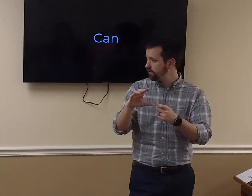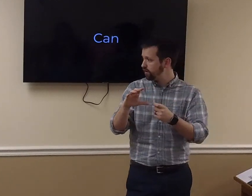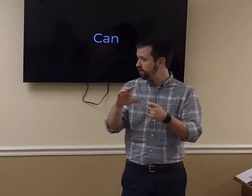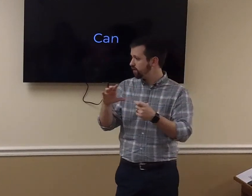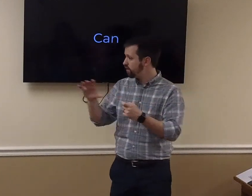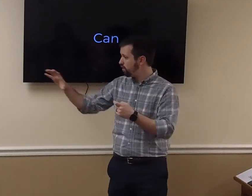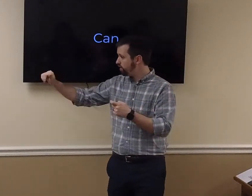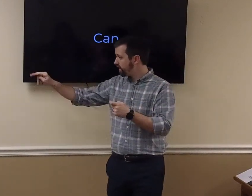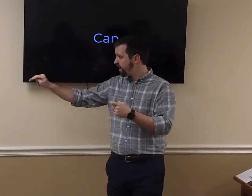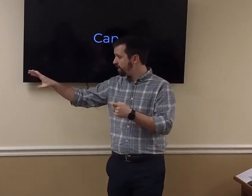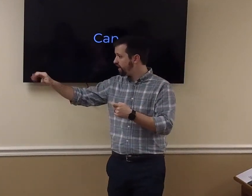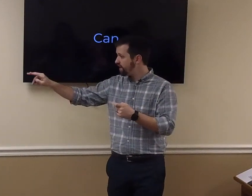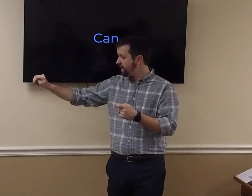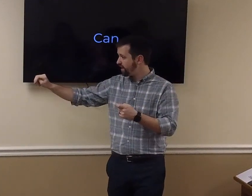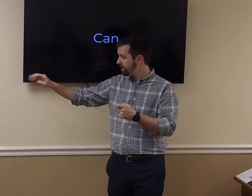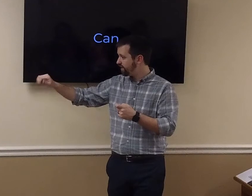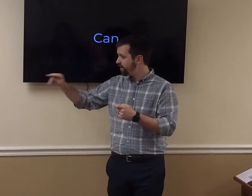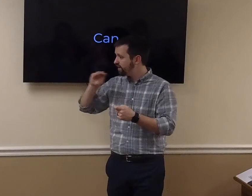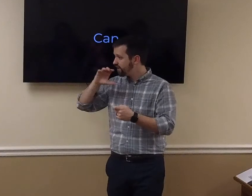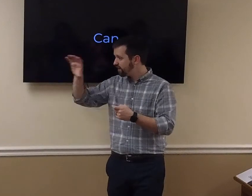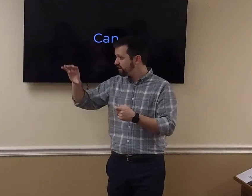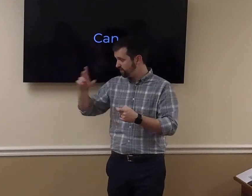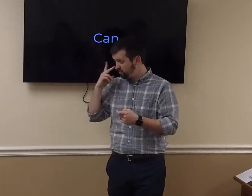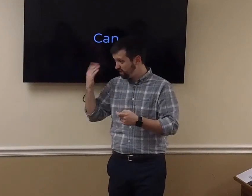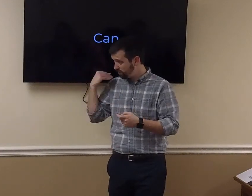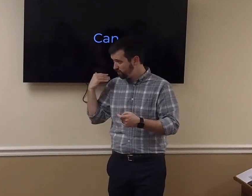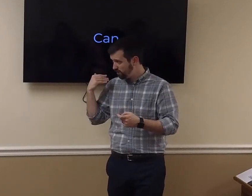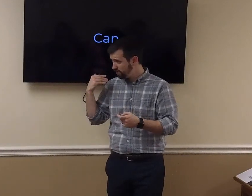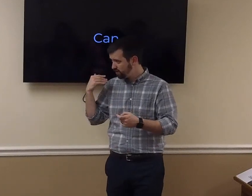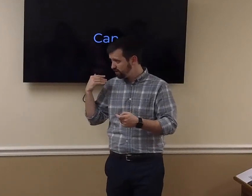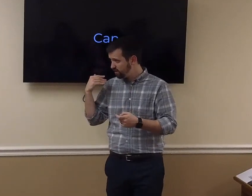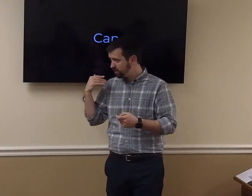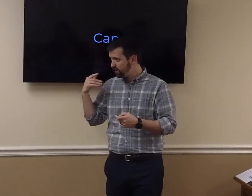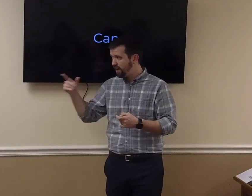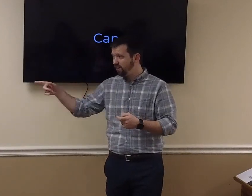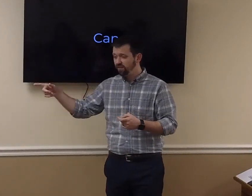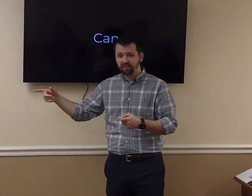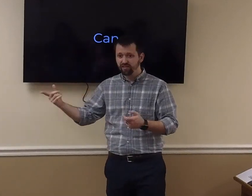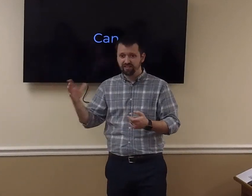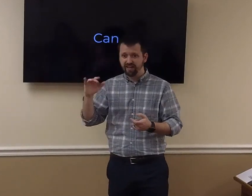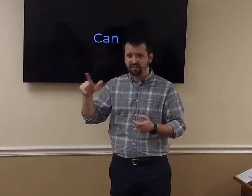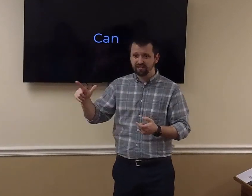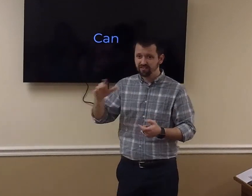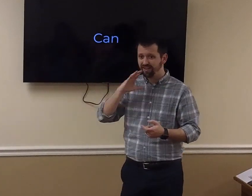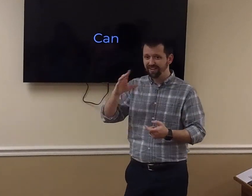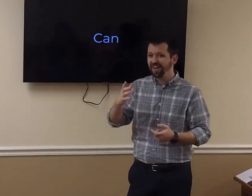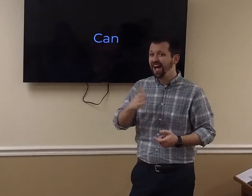can. No, can. You seen that before? Yell. He knows it as yell. It's not a yell. I